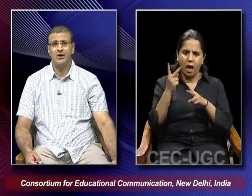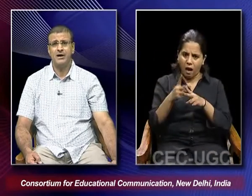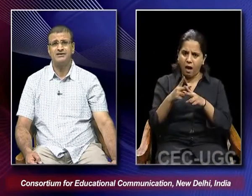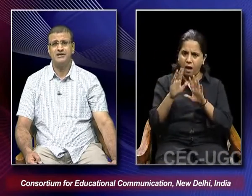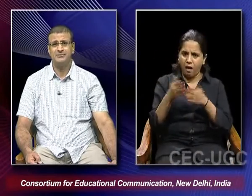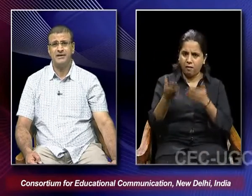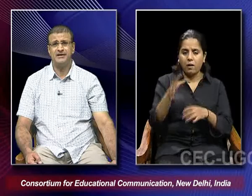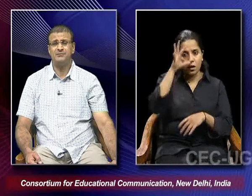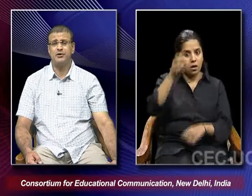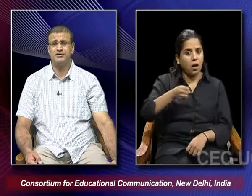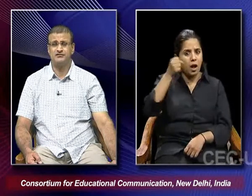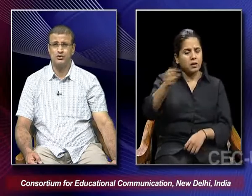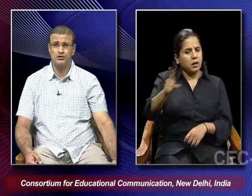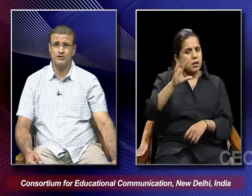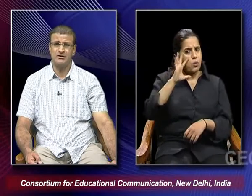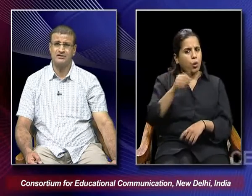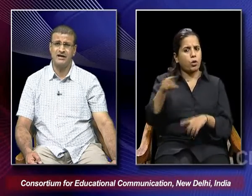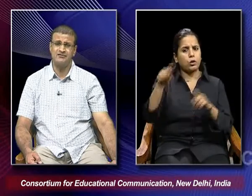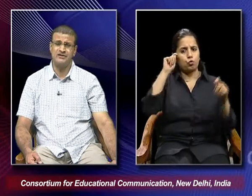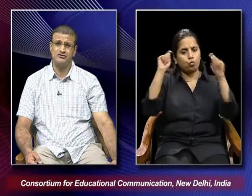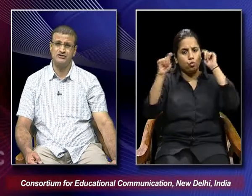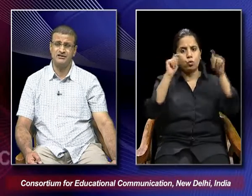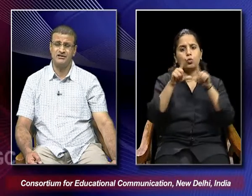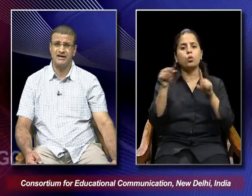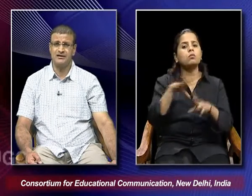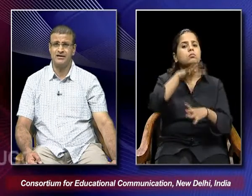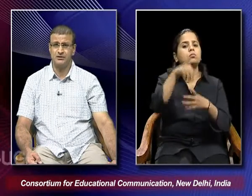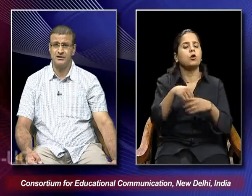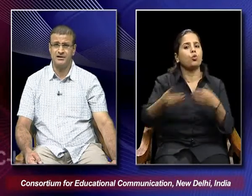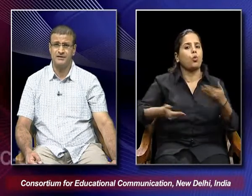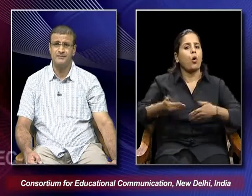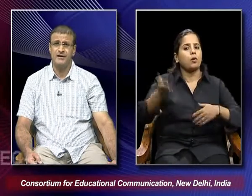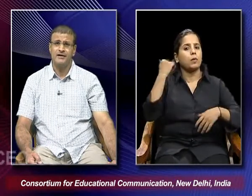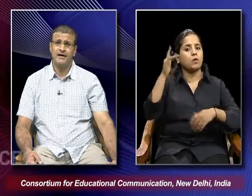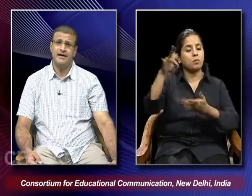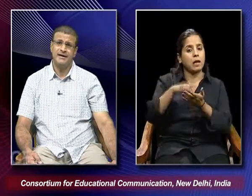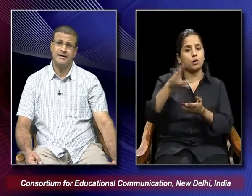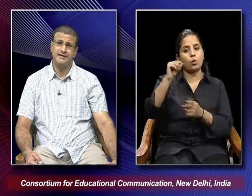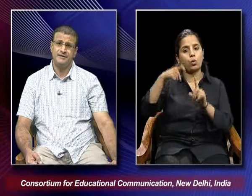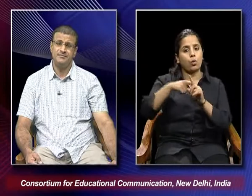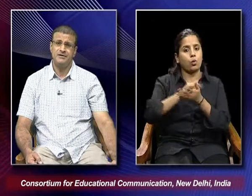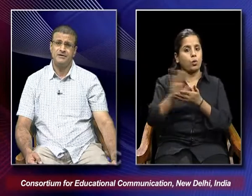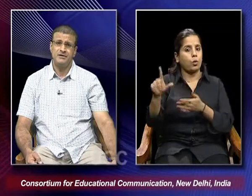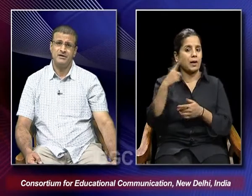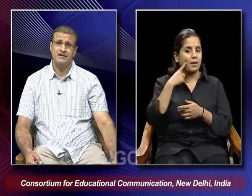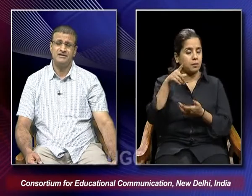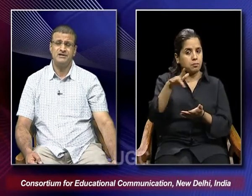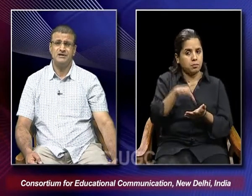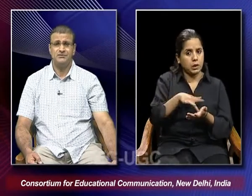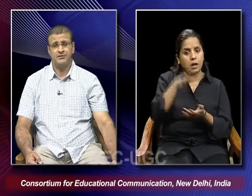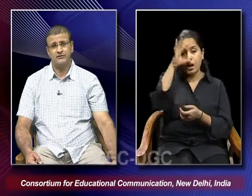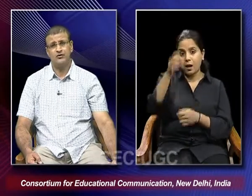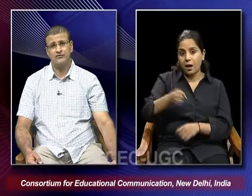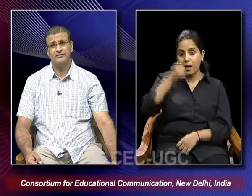how Gandhi played an important role during the time when he was there in Calcutta and Noakhali. And